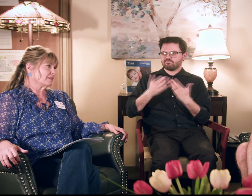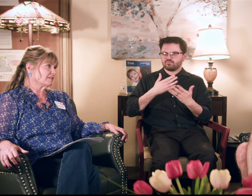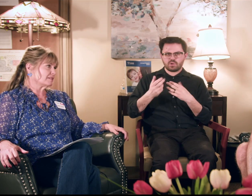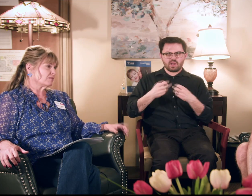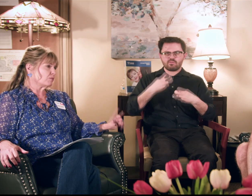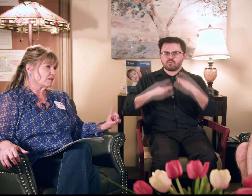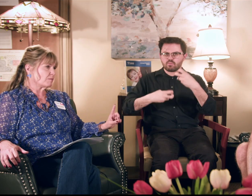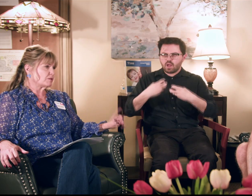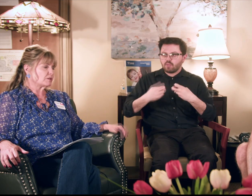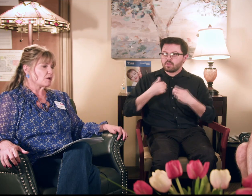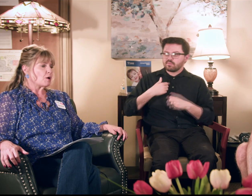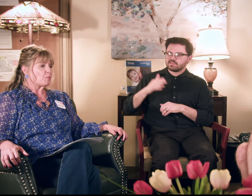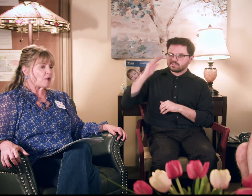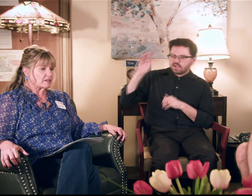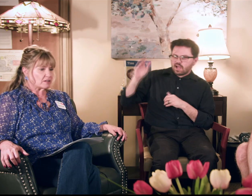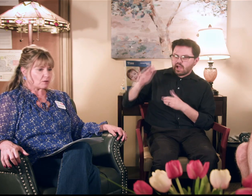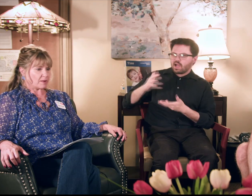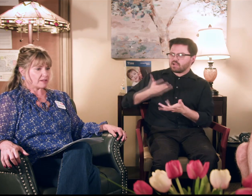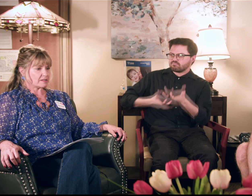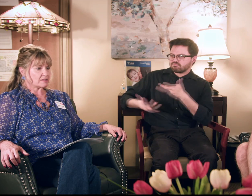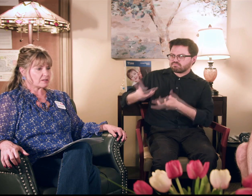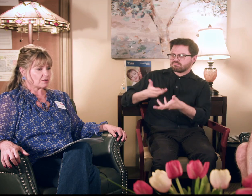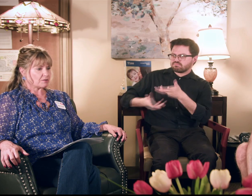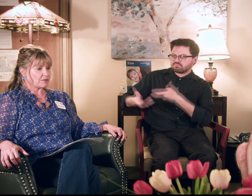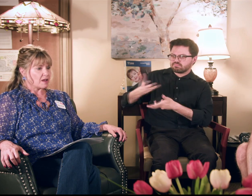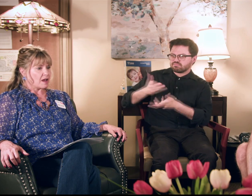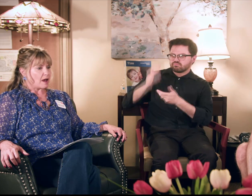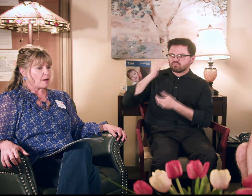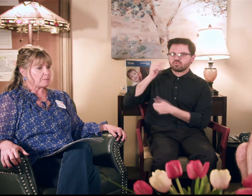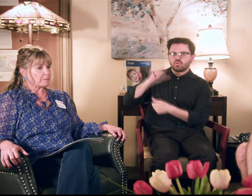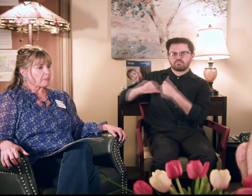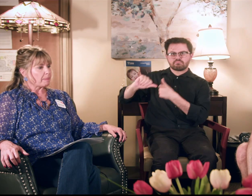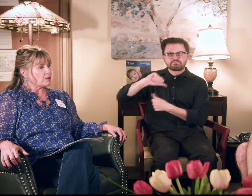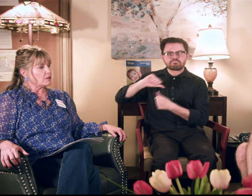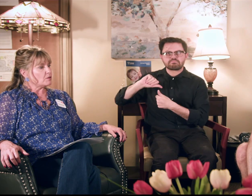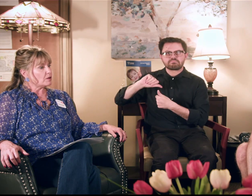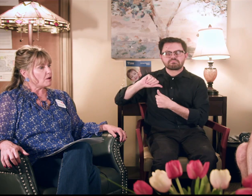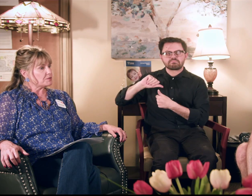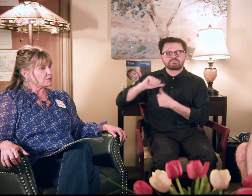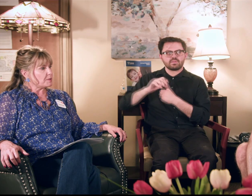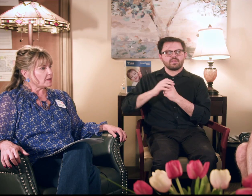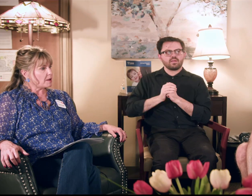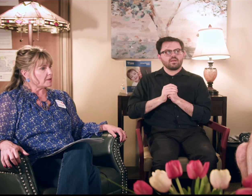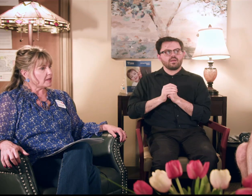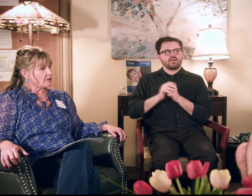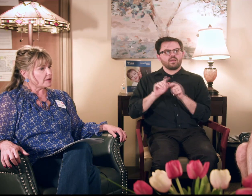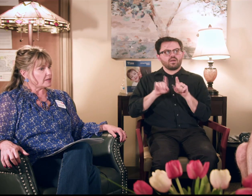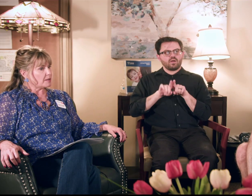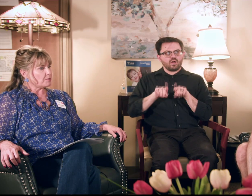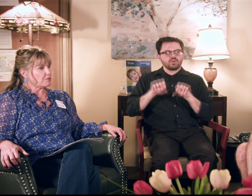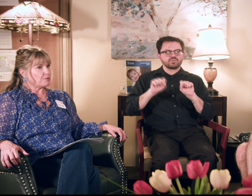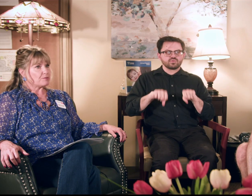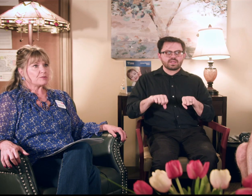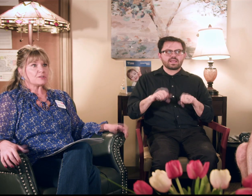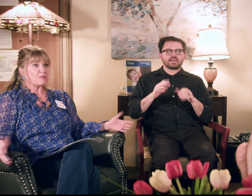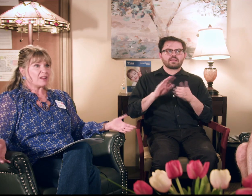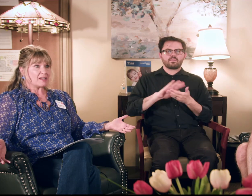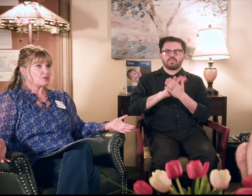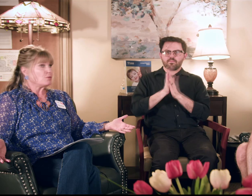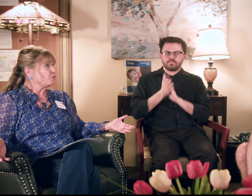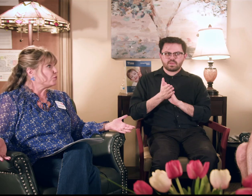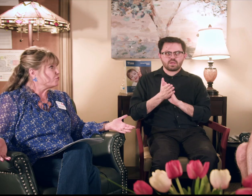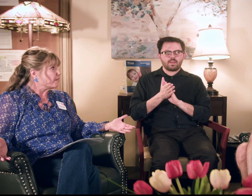them. It's one of the most practical ways to serve. You can also become a caring neighbor